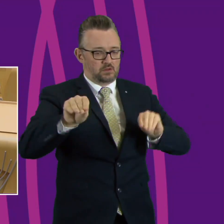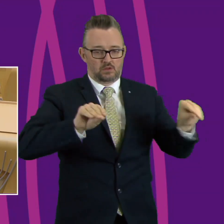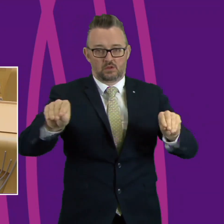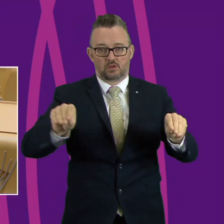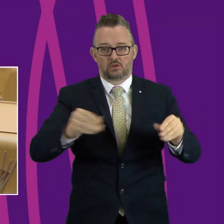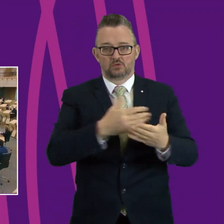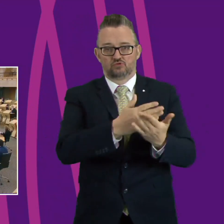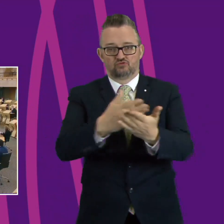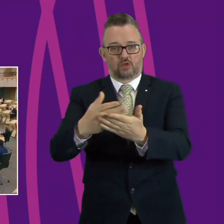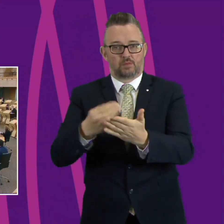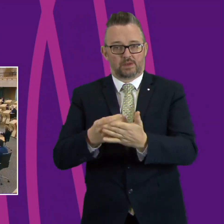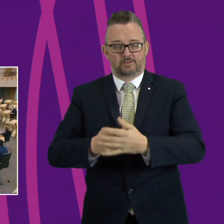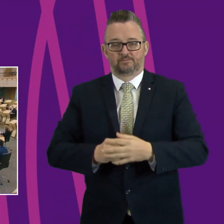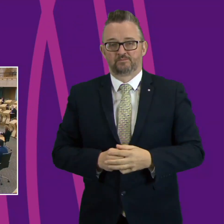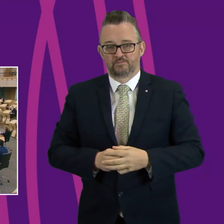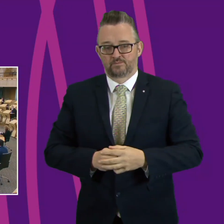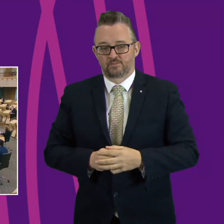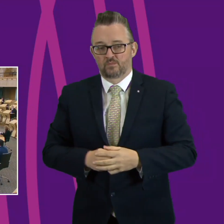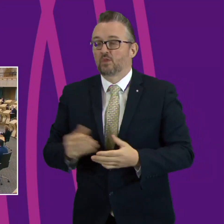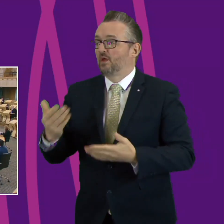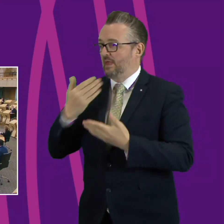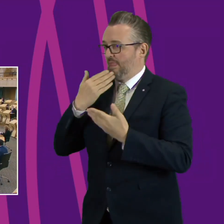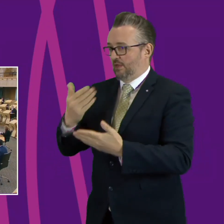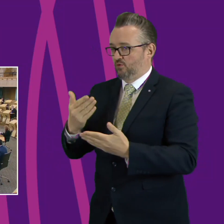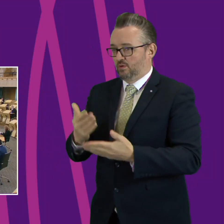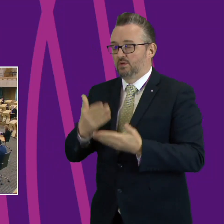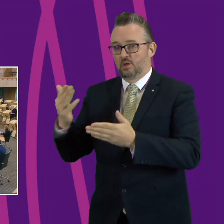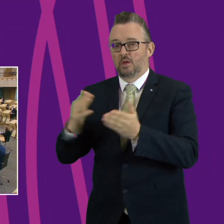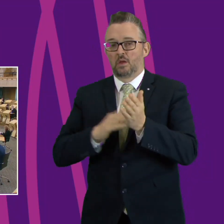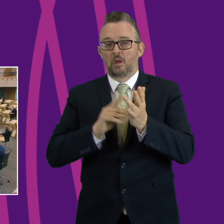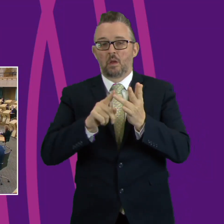them. Thank you very much. Monica Lynn.